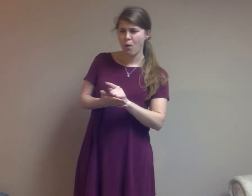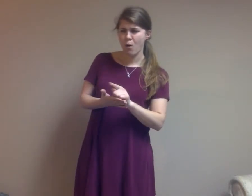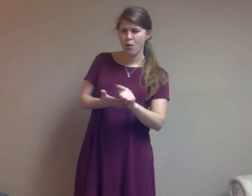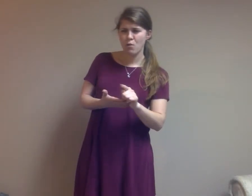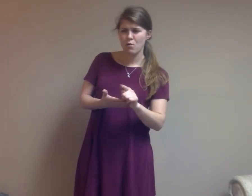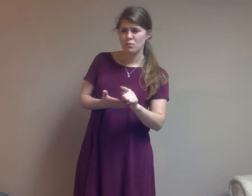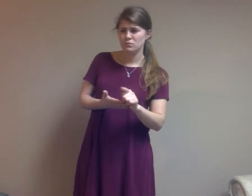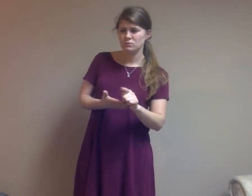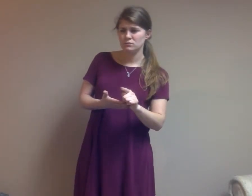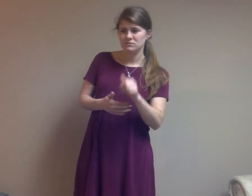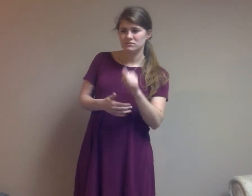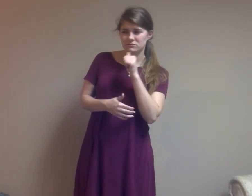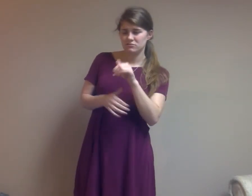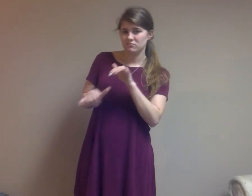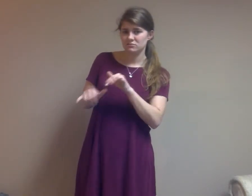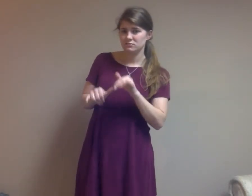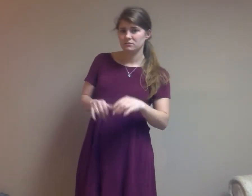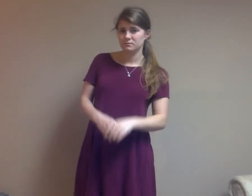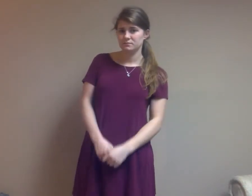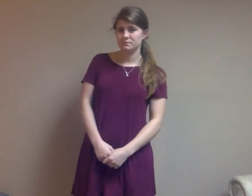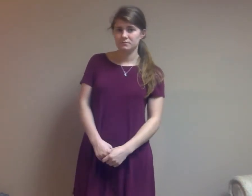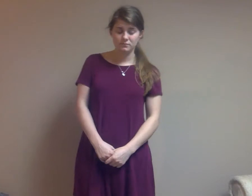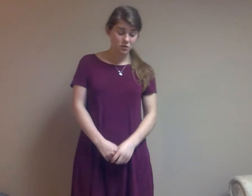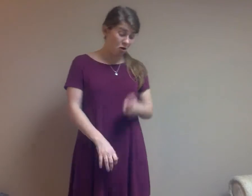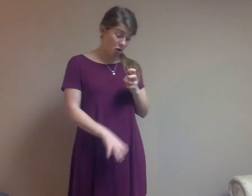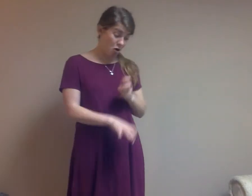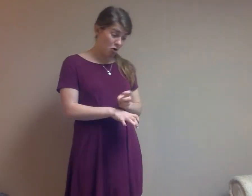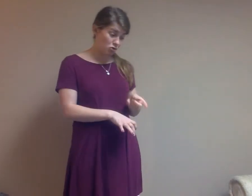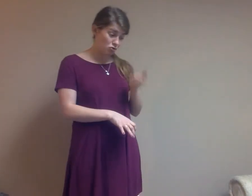Much harder. What's been on your mind most since you've been at school?